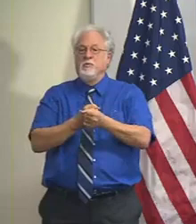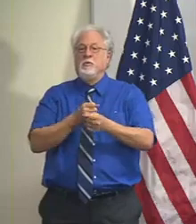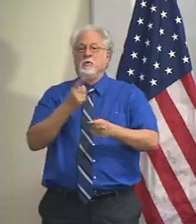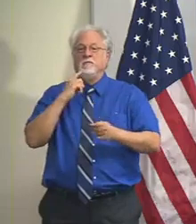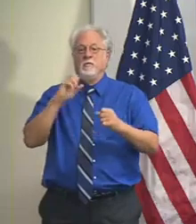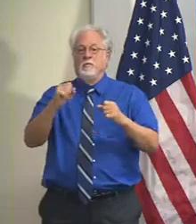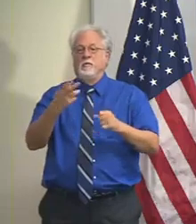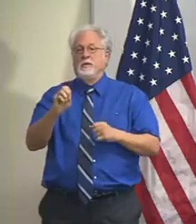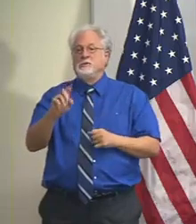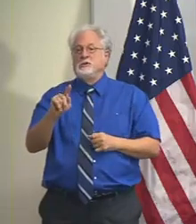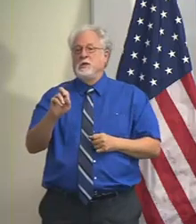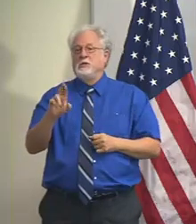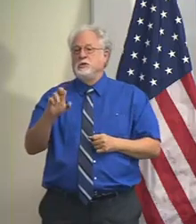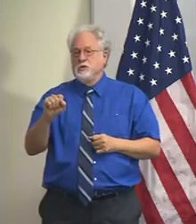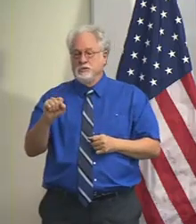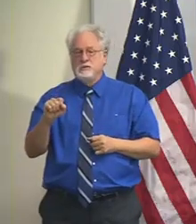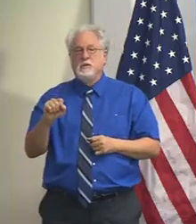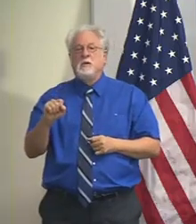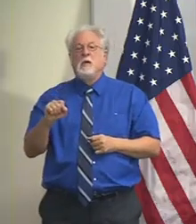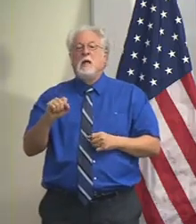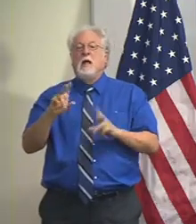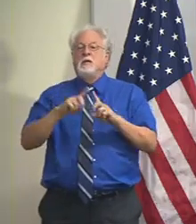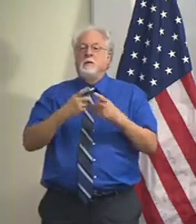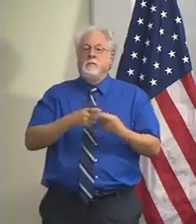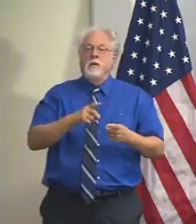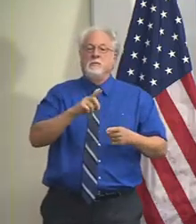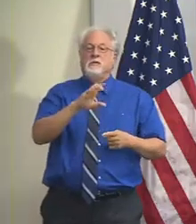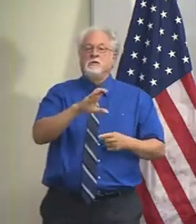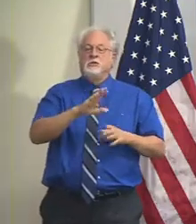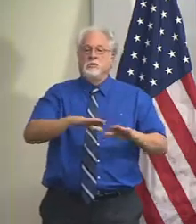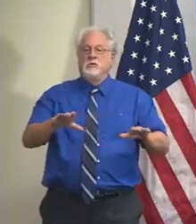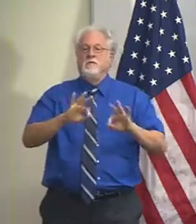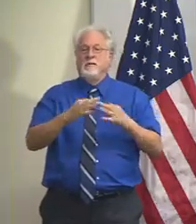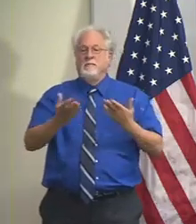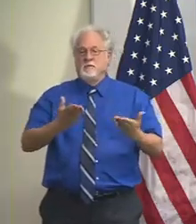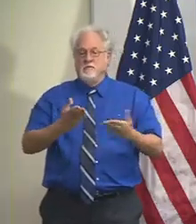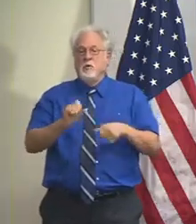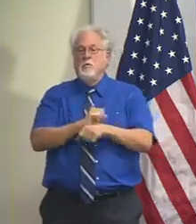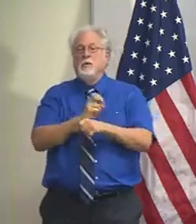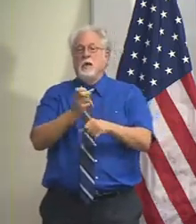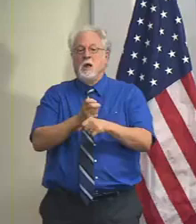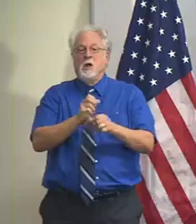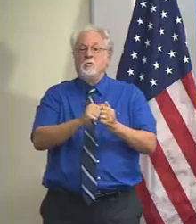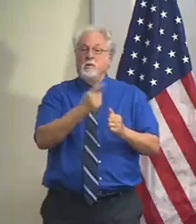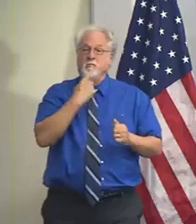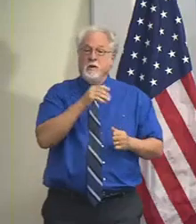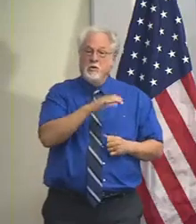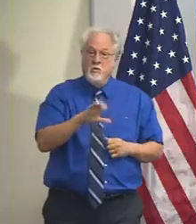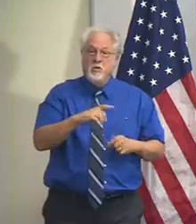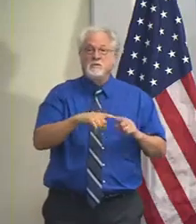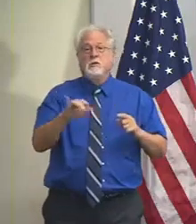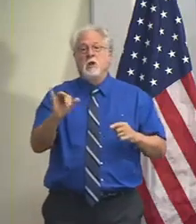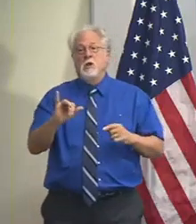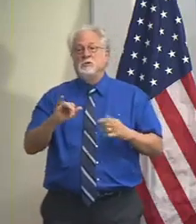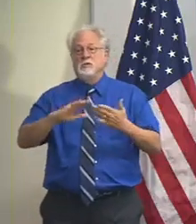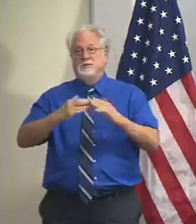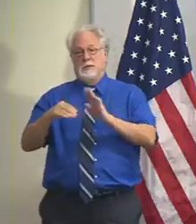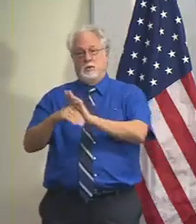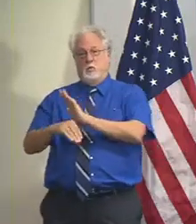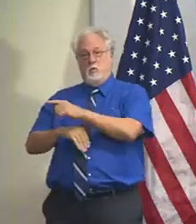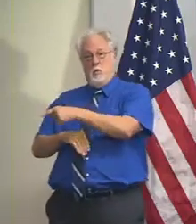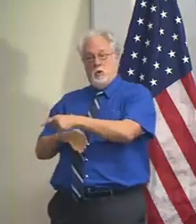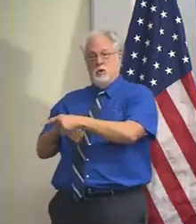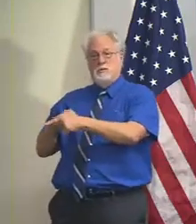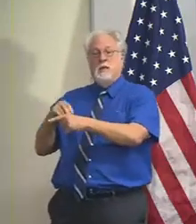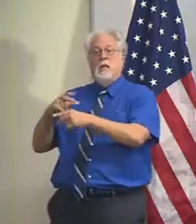our shelters. You know, it's the Department of Children and Family Services working really hard with the Red Cross, but also with the City of New Orleans, the New